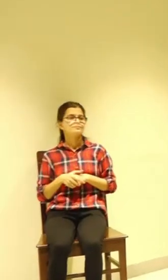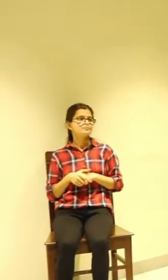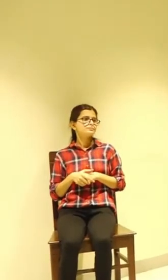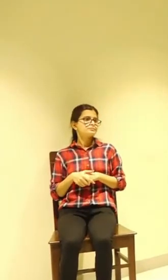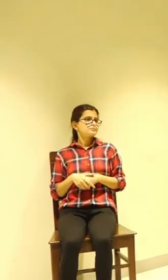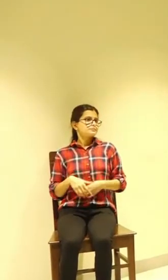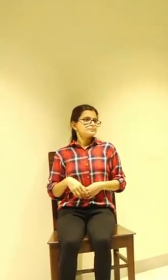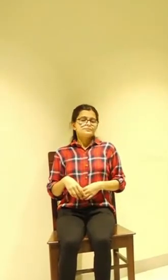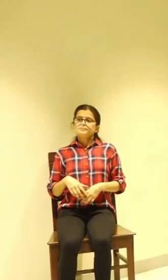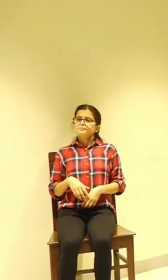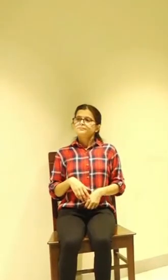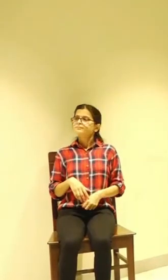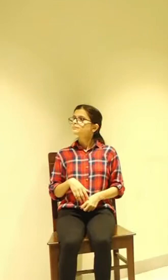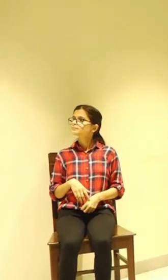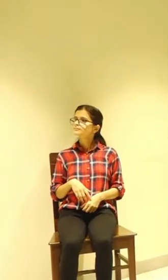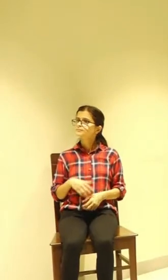Any further questions?